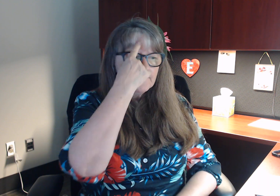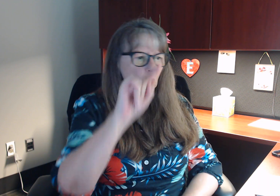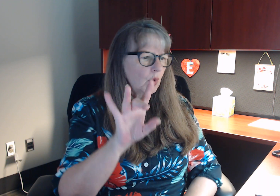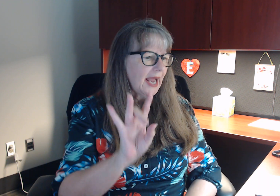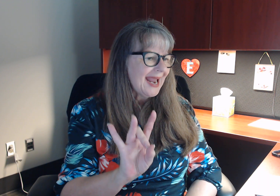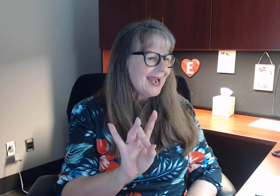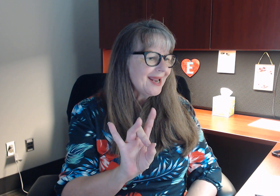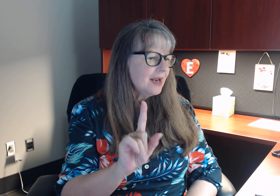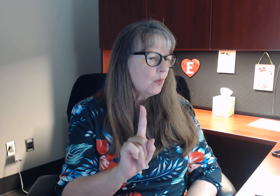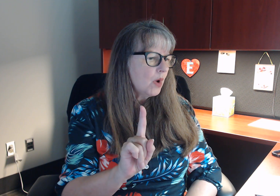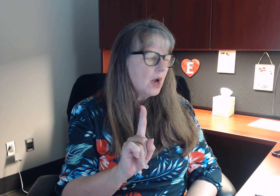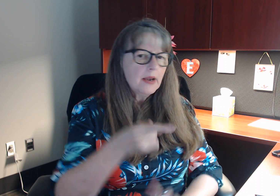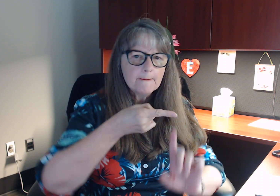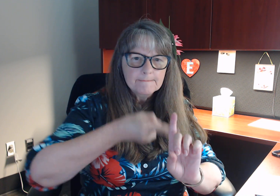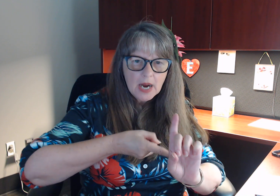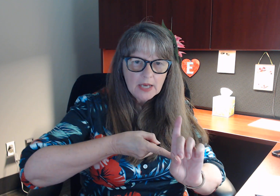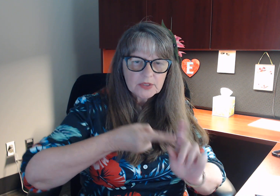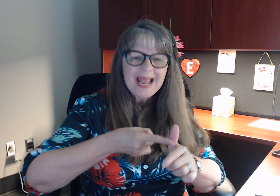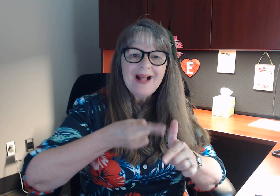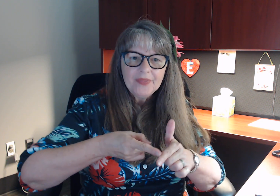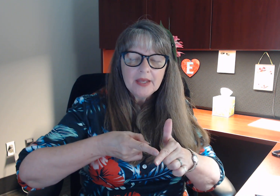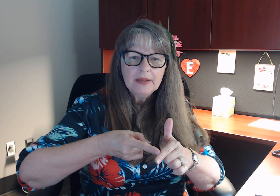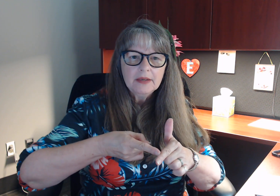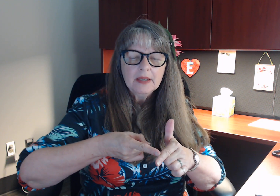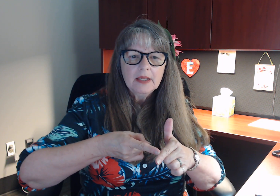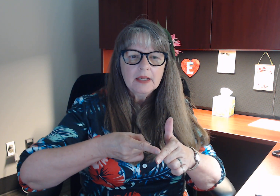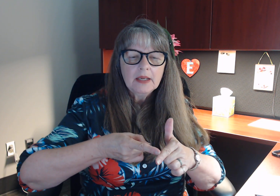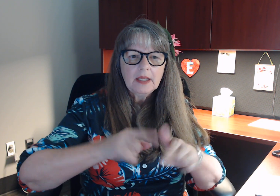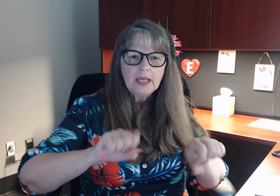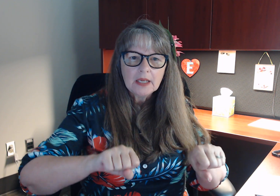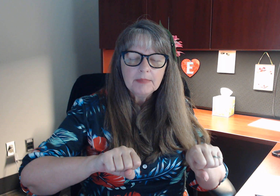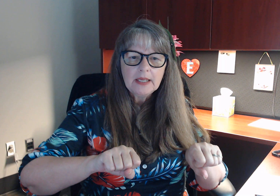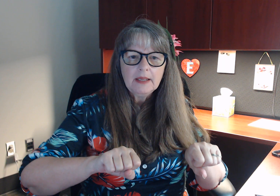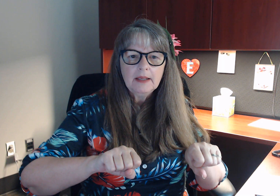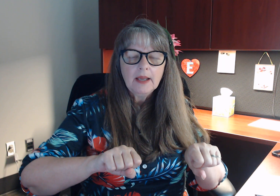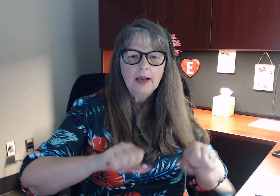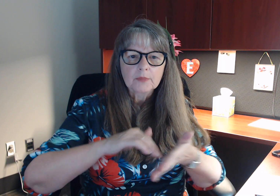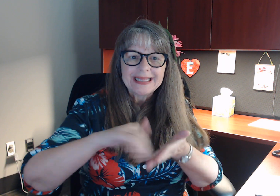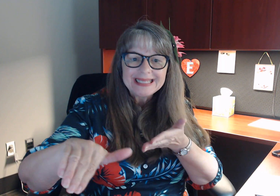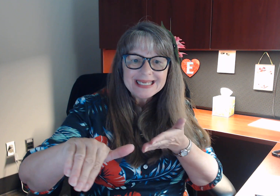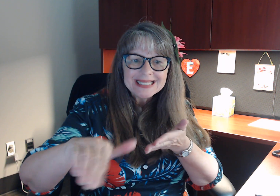for 81 months, and then he can be released,